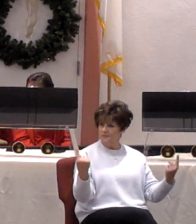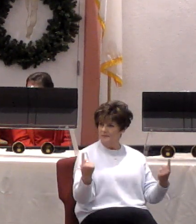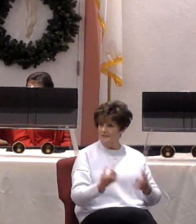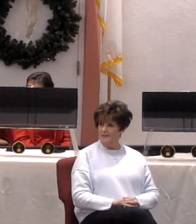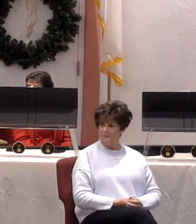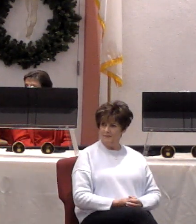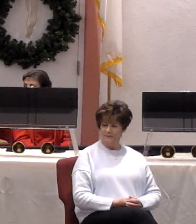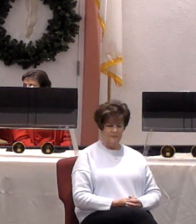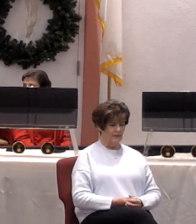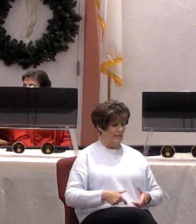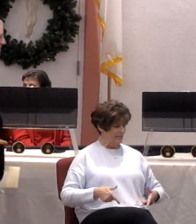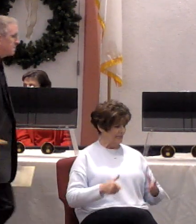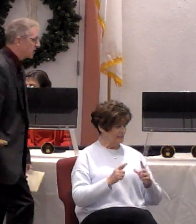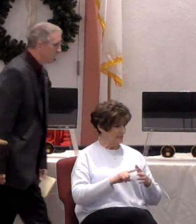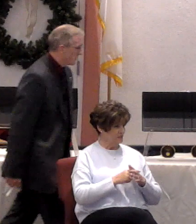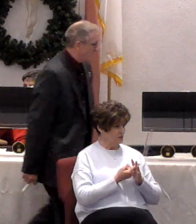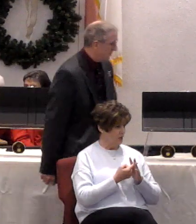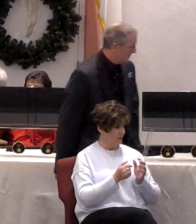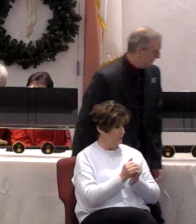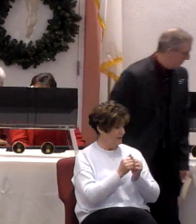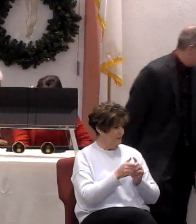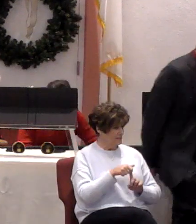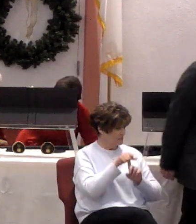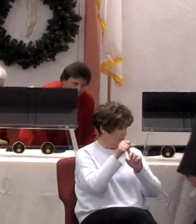advance. So let's get started with some special music.